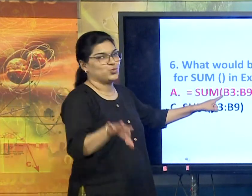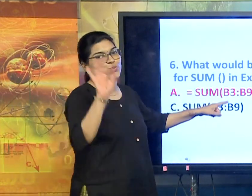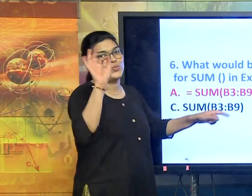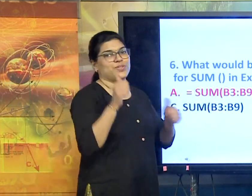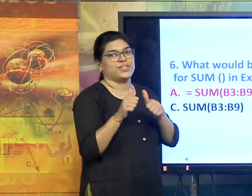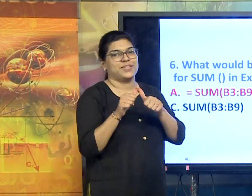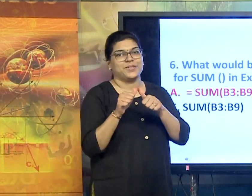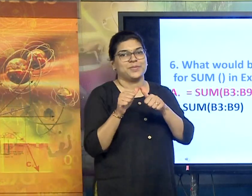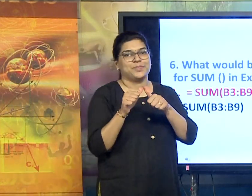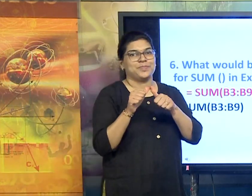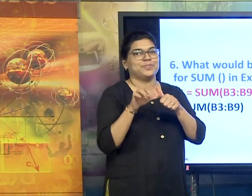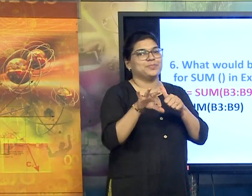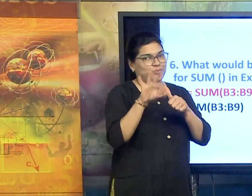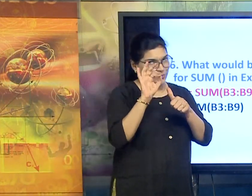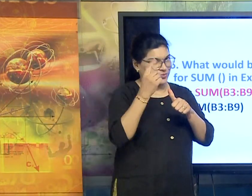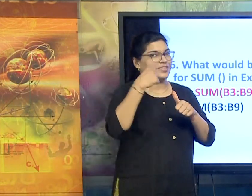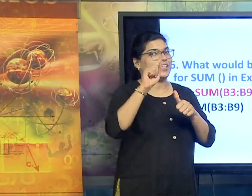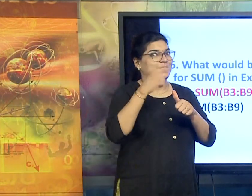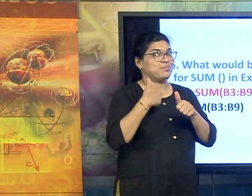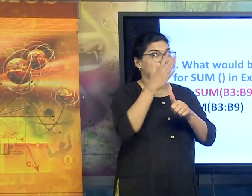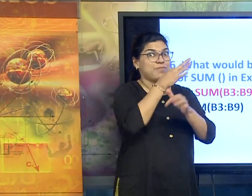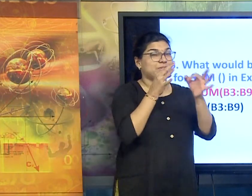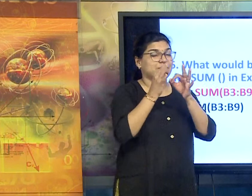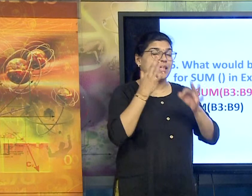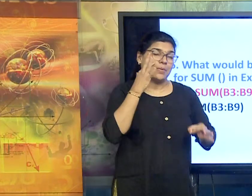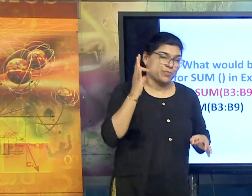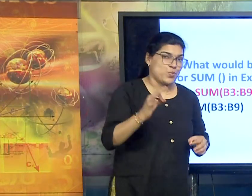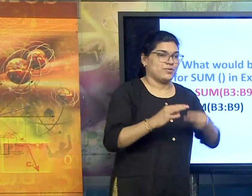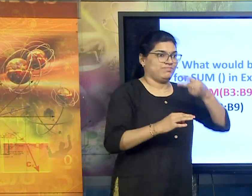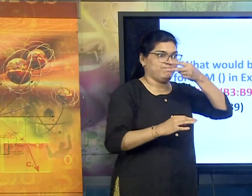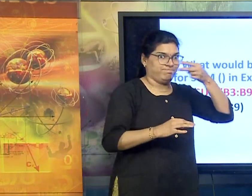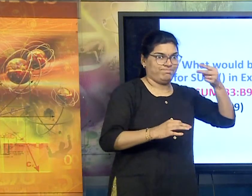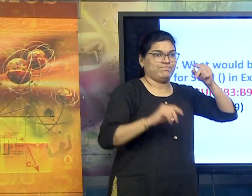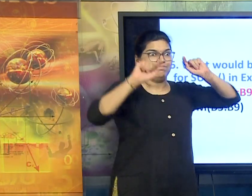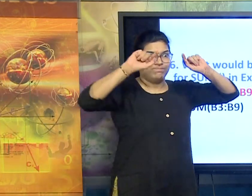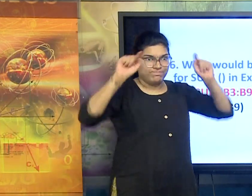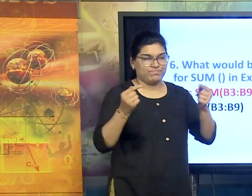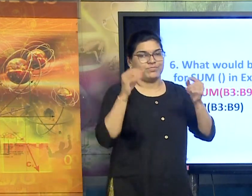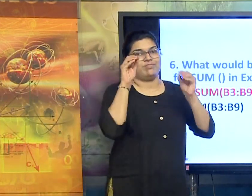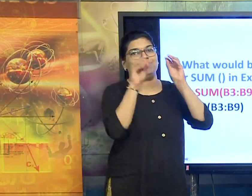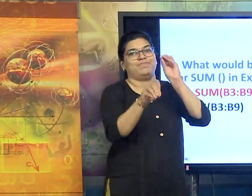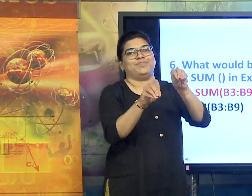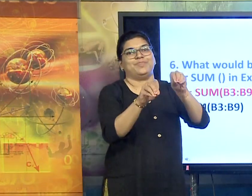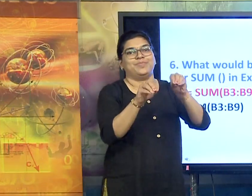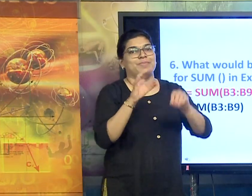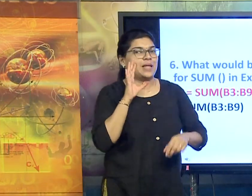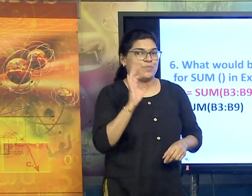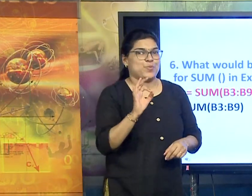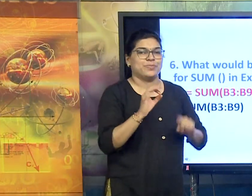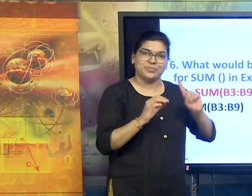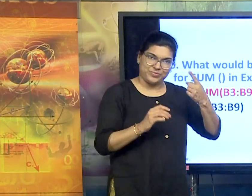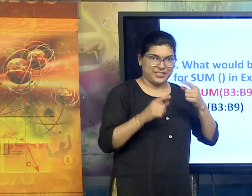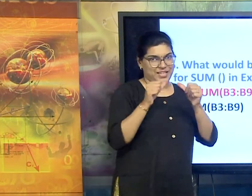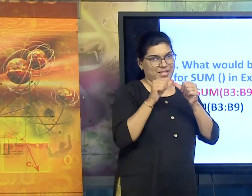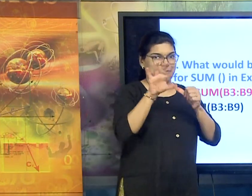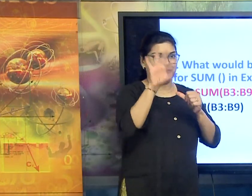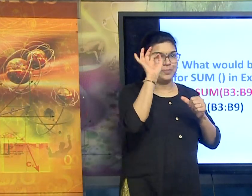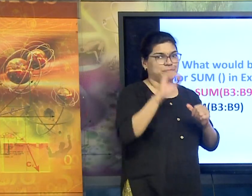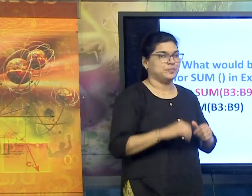See, the correct answer is A. As I have already explained you that equal to sign is a must, then